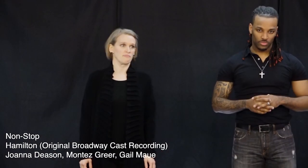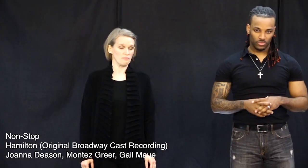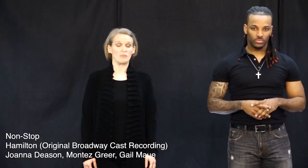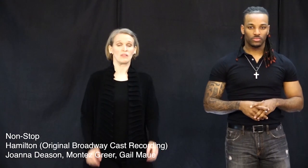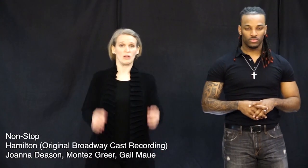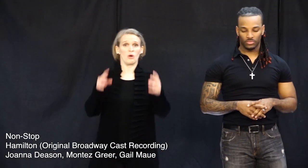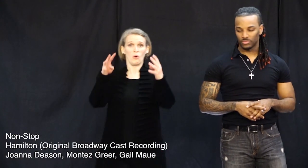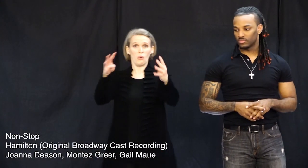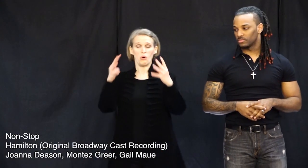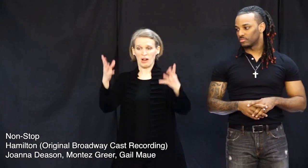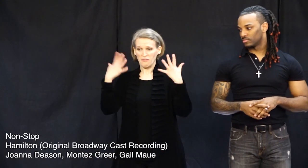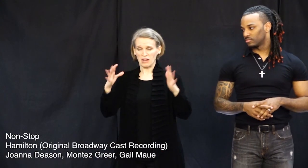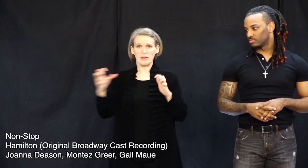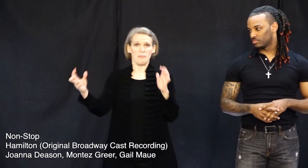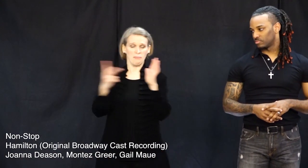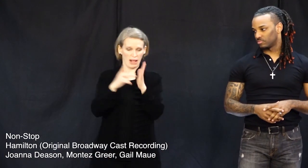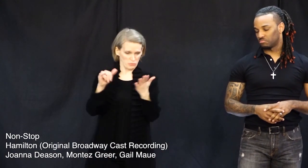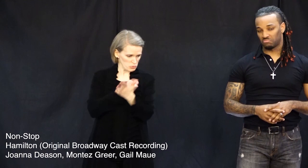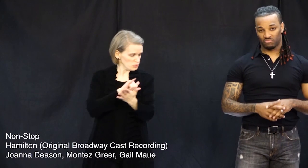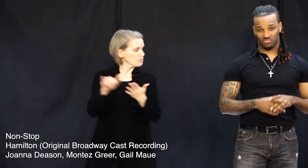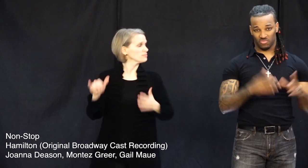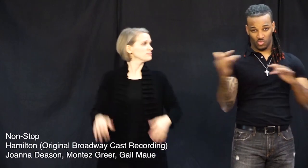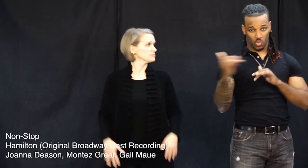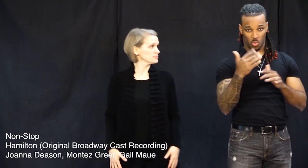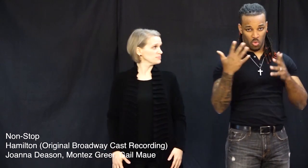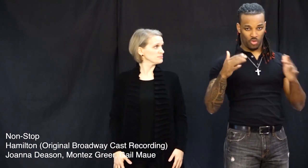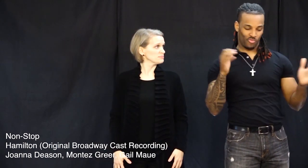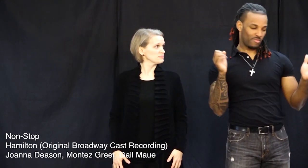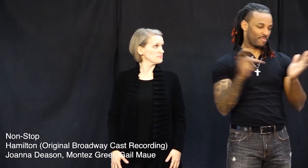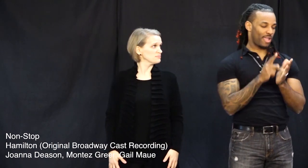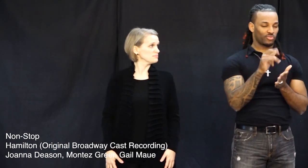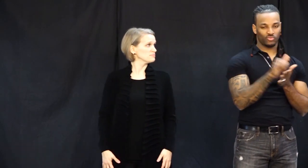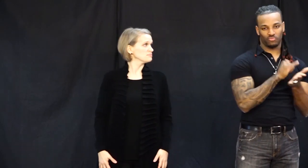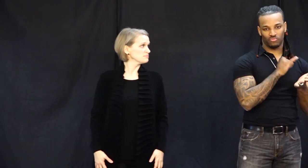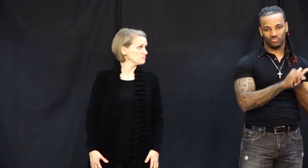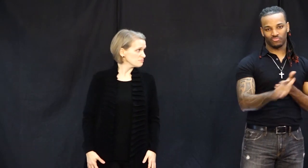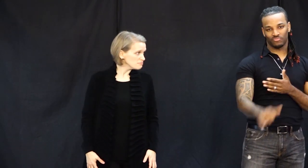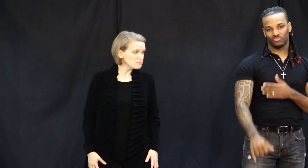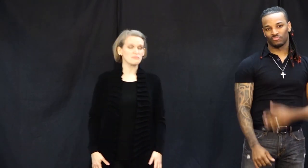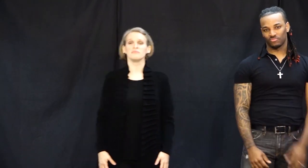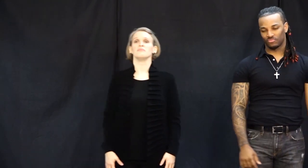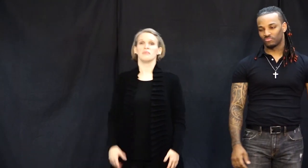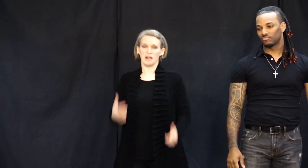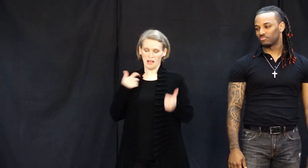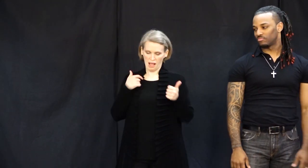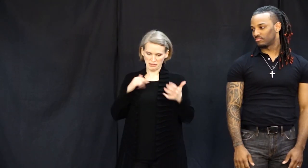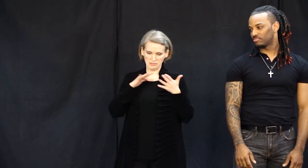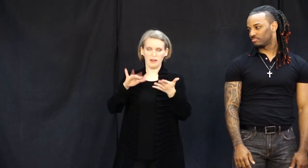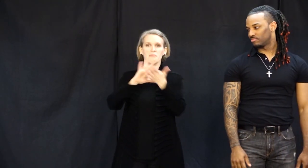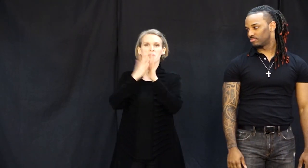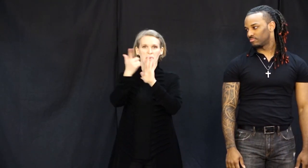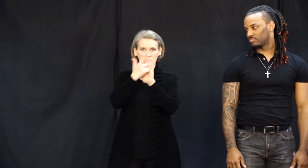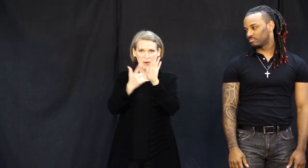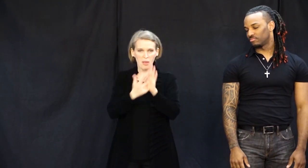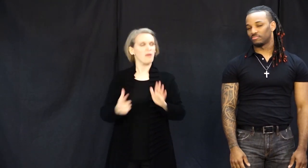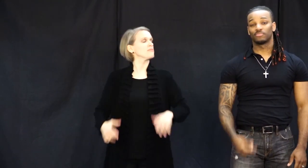After the war, I went back to New York. After the war, I went back to New York. I finished up my studies and I practiced law.